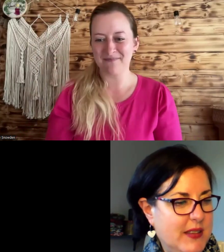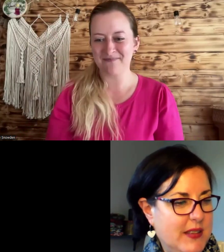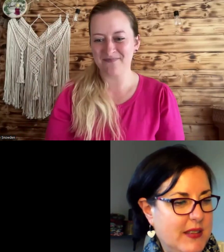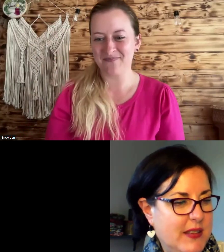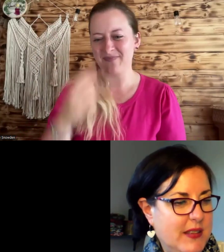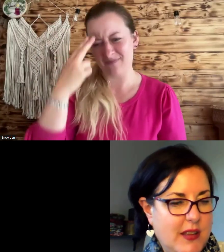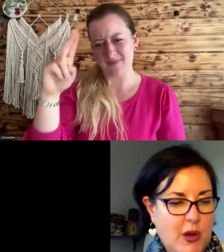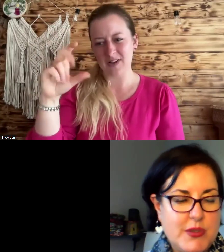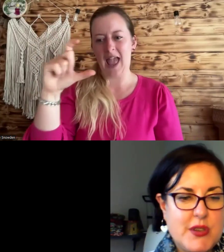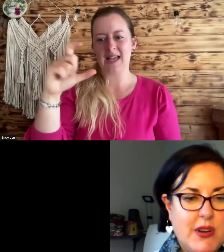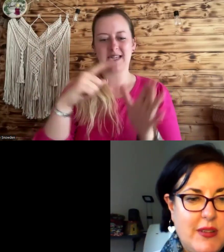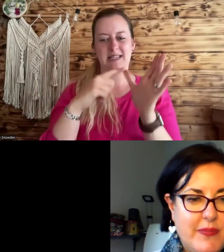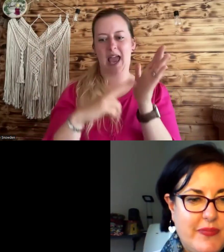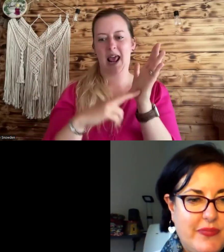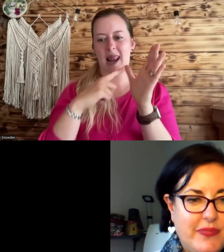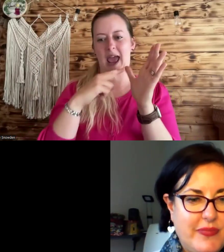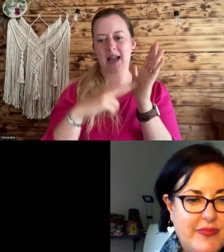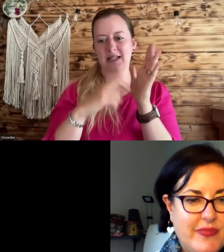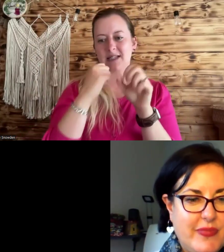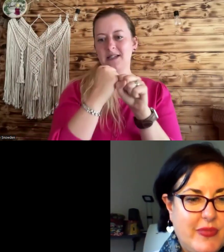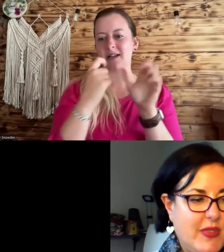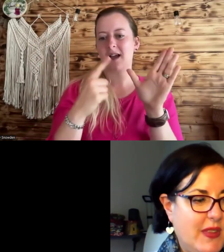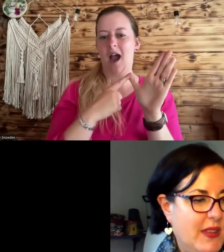Unmute, Jules. All right.